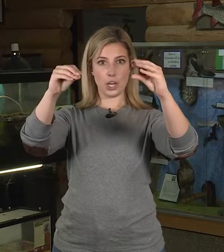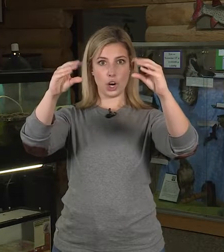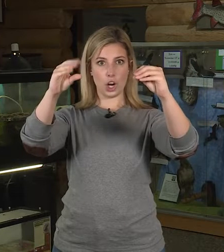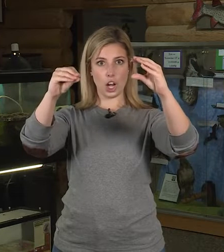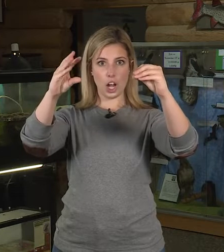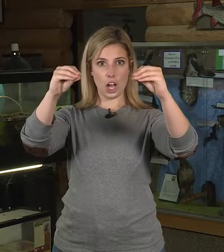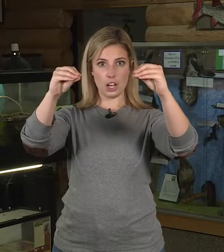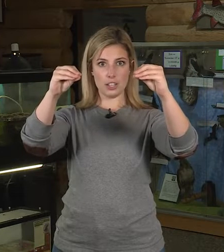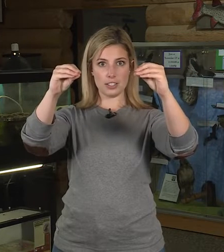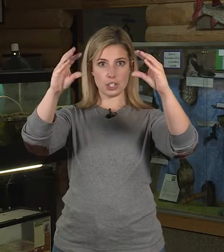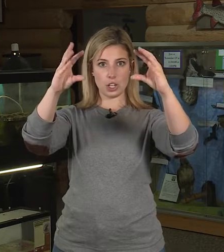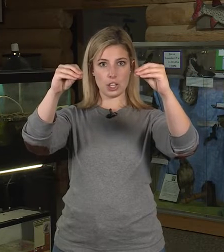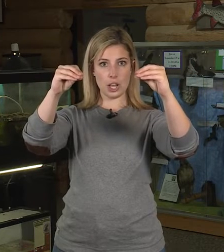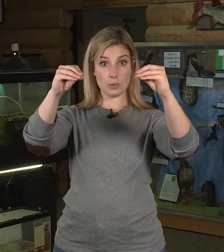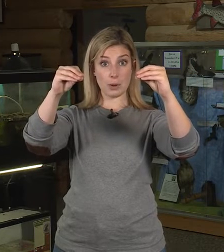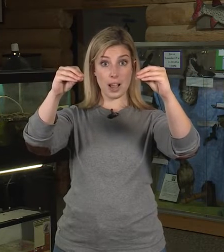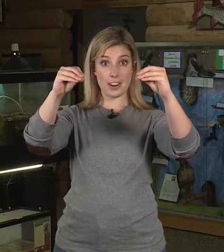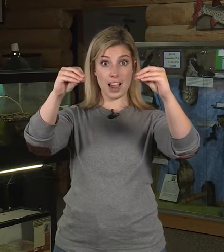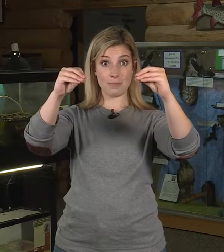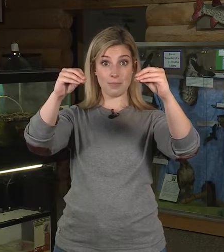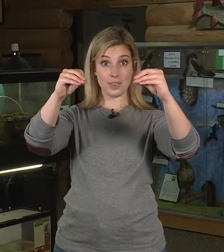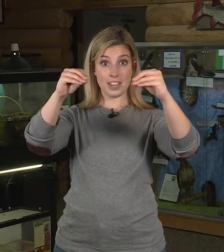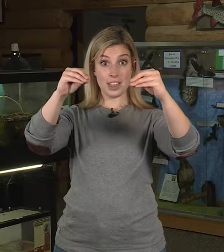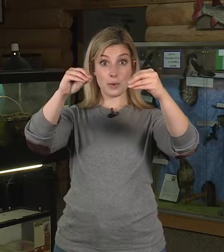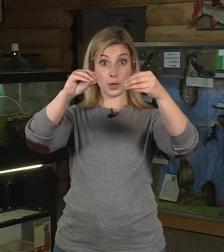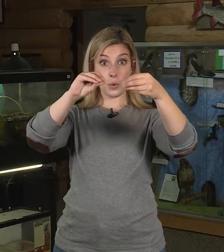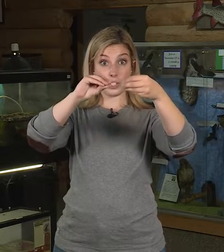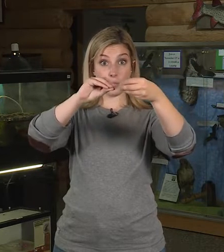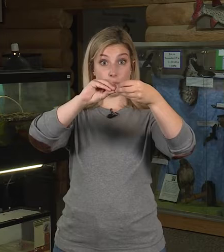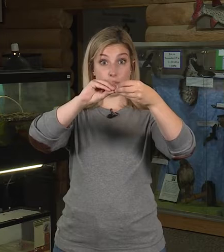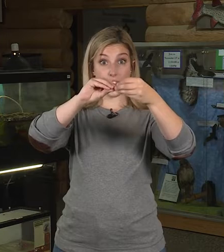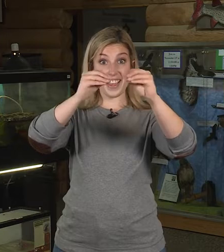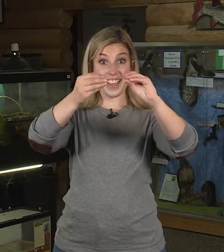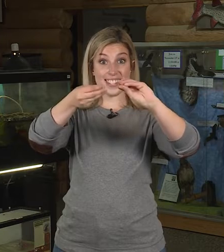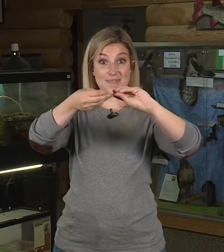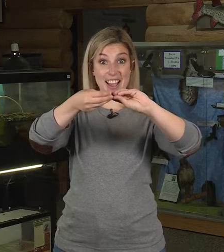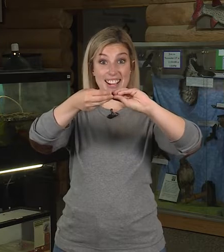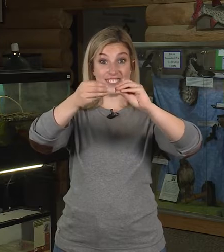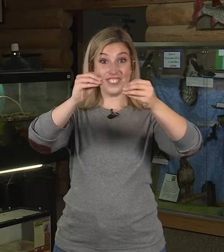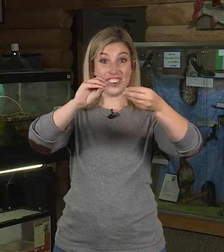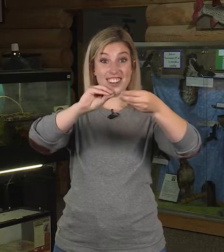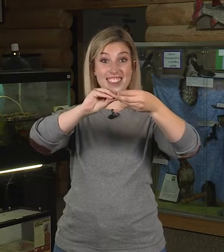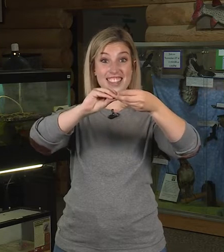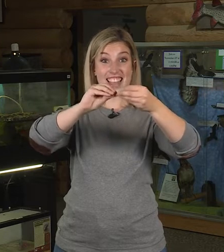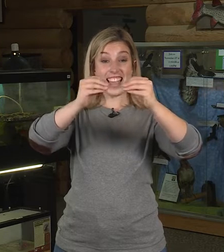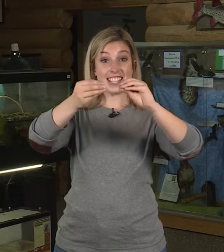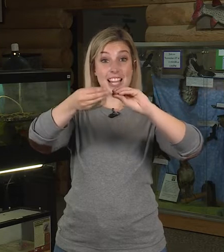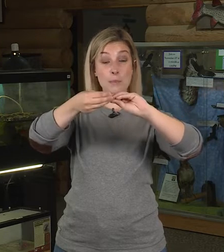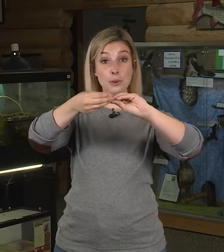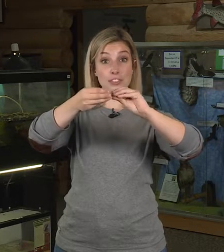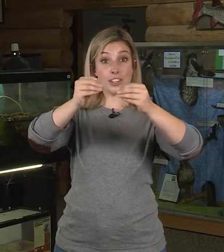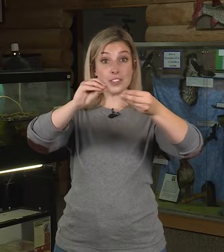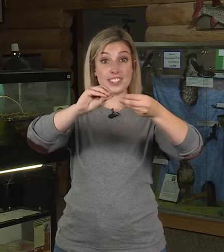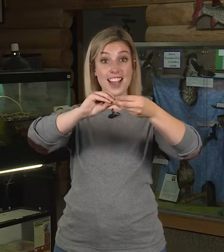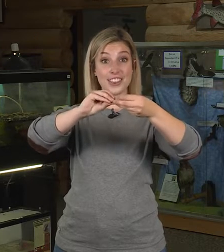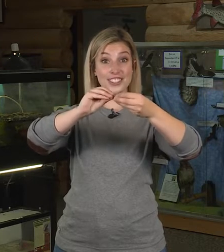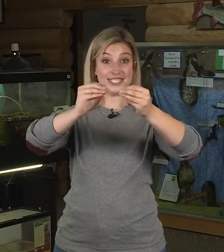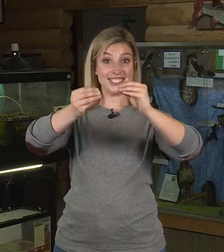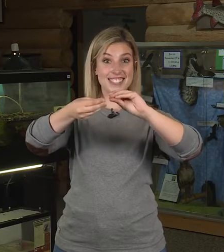our claws, close them on up. Then we're going to move our hands back and forth and tap our fingers together.